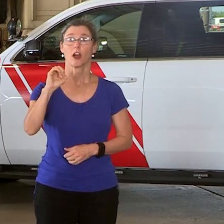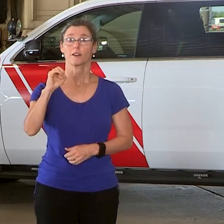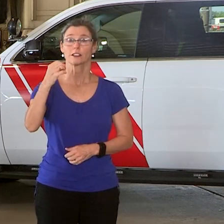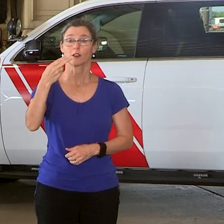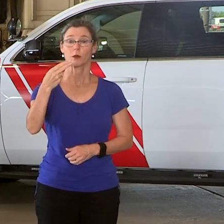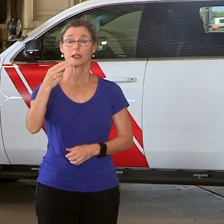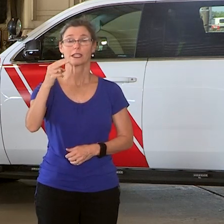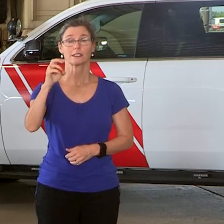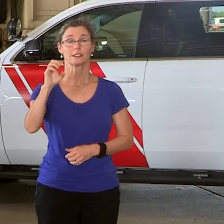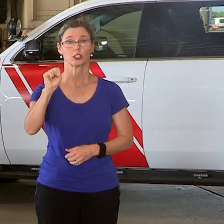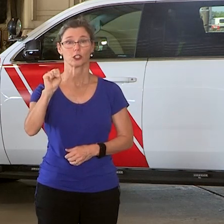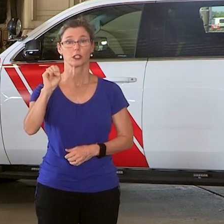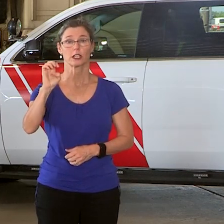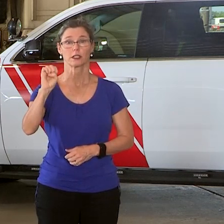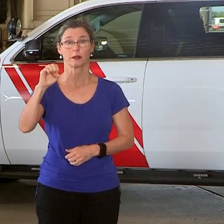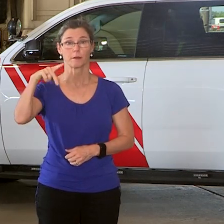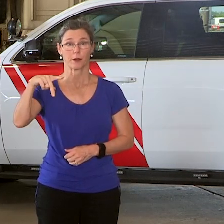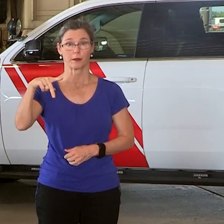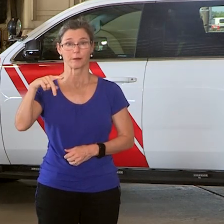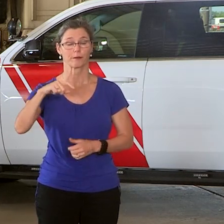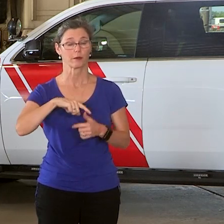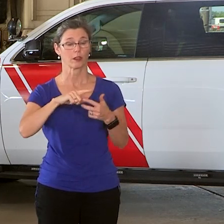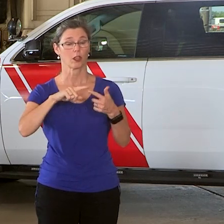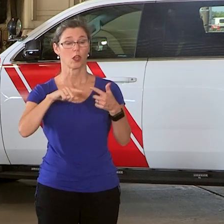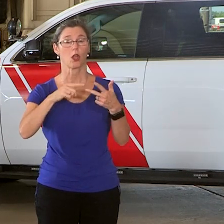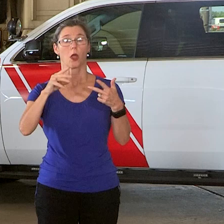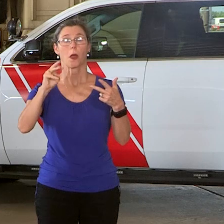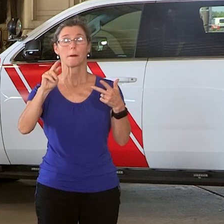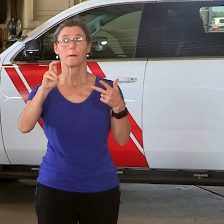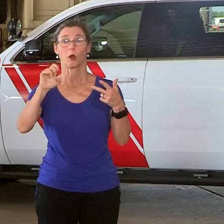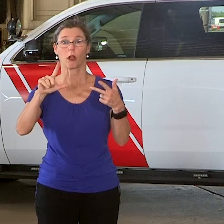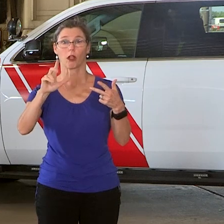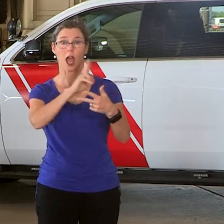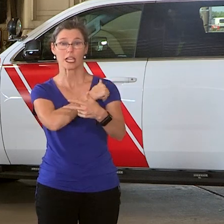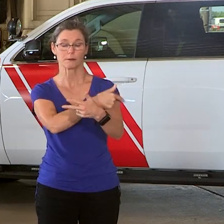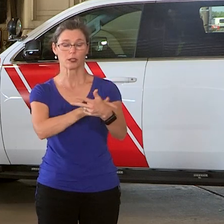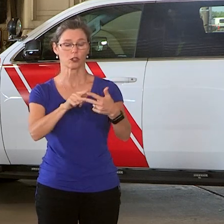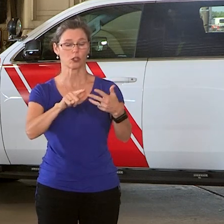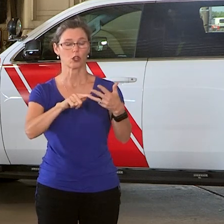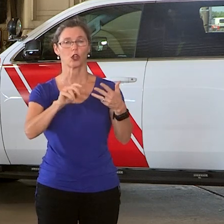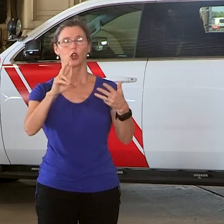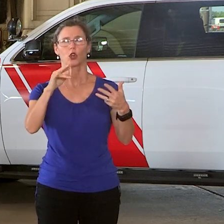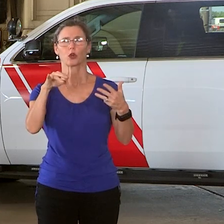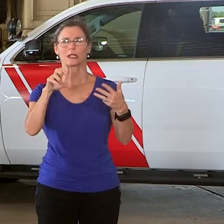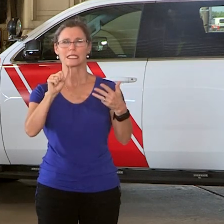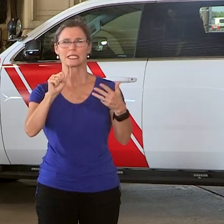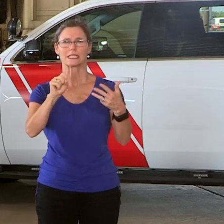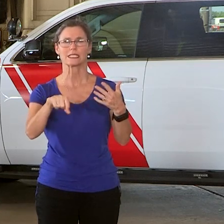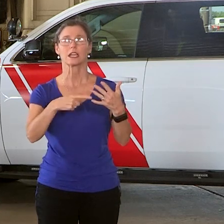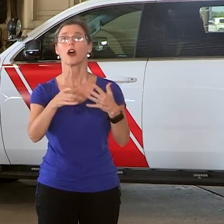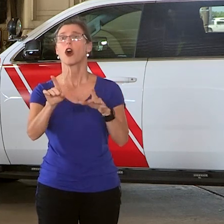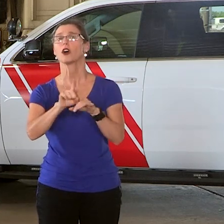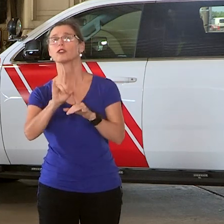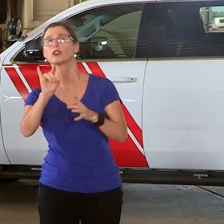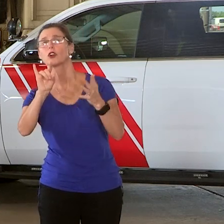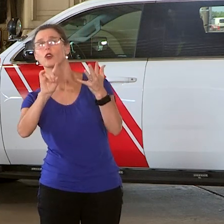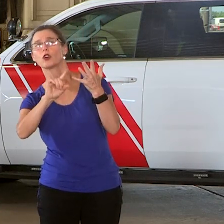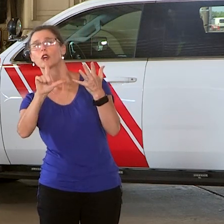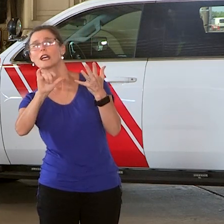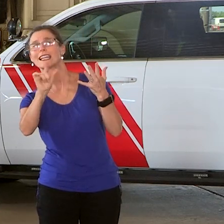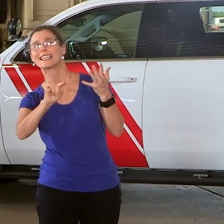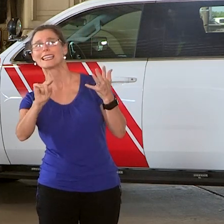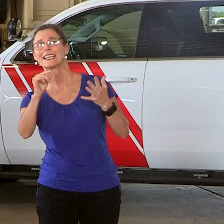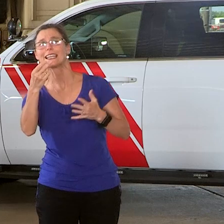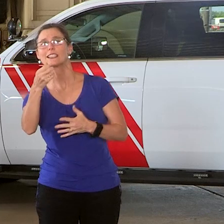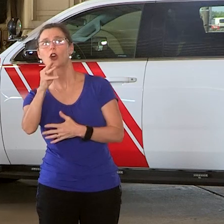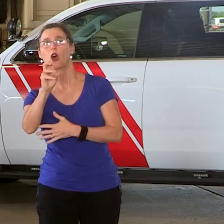Preparedness, Memorial Hospital, Christus Hospital. Especially like to thank Liz Horman, who has been a